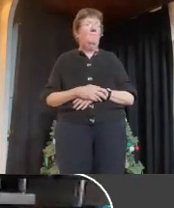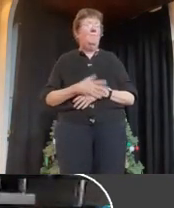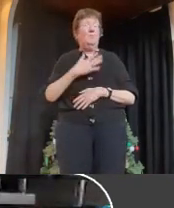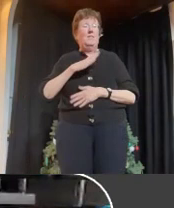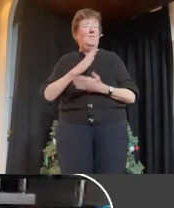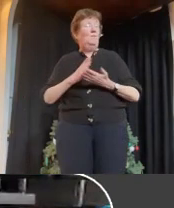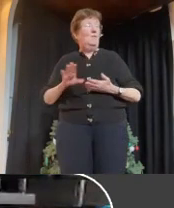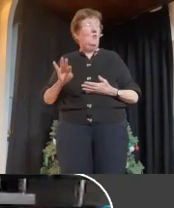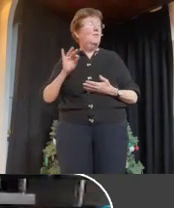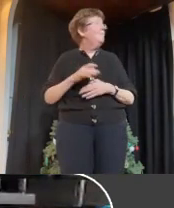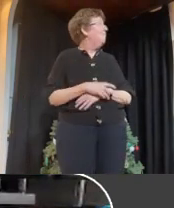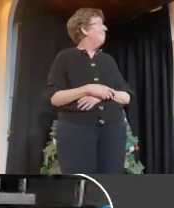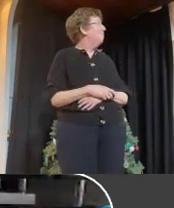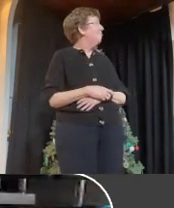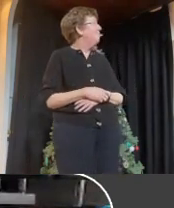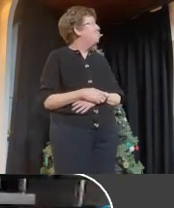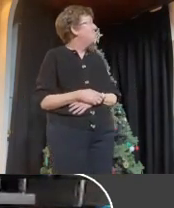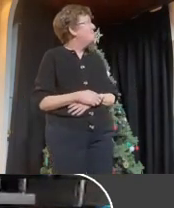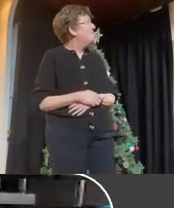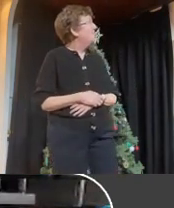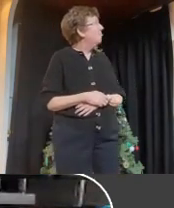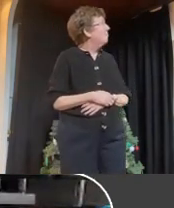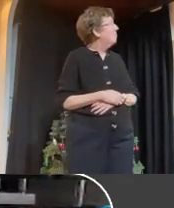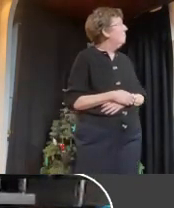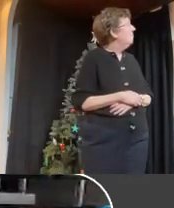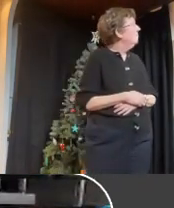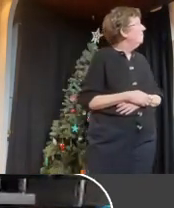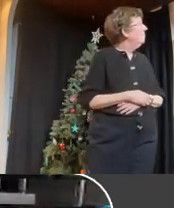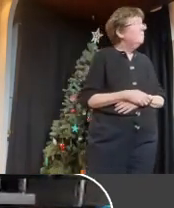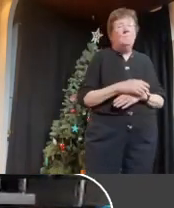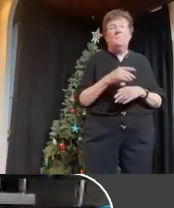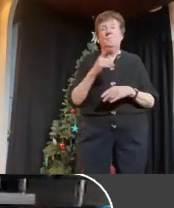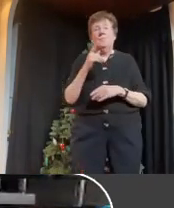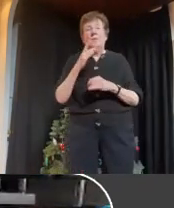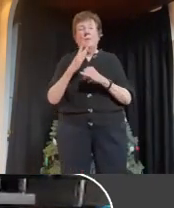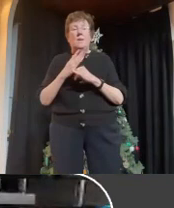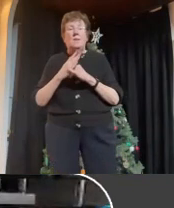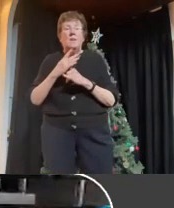BSL from age 0, that would be informed choice.